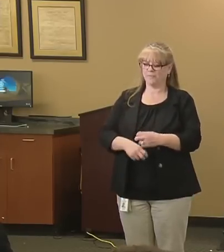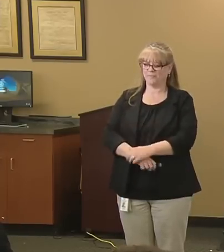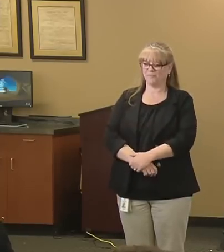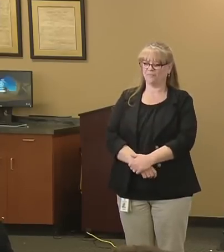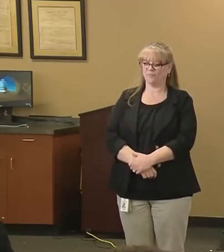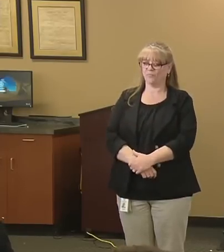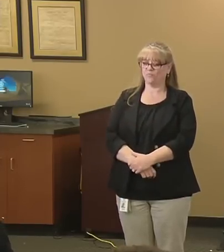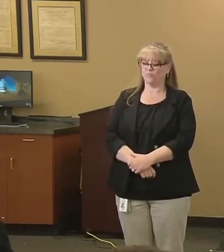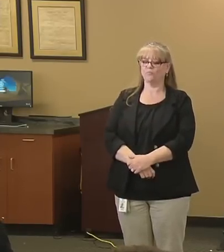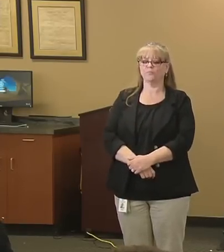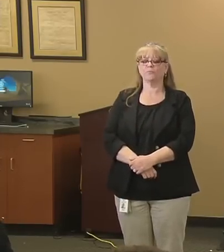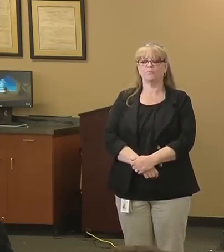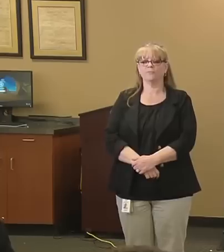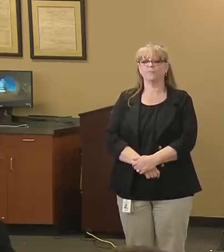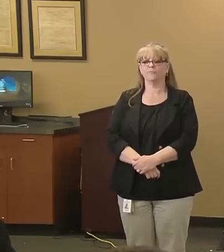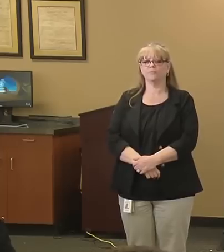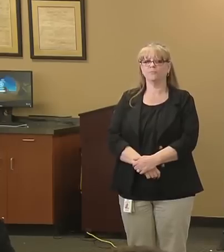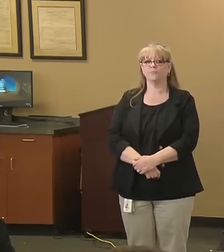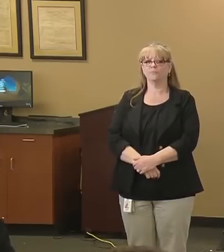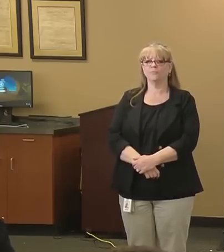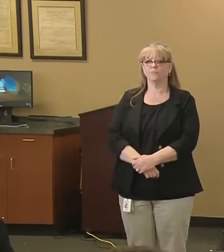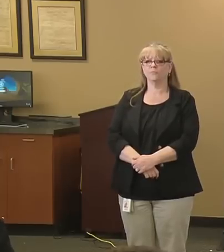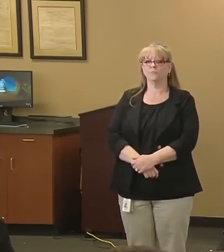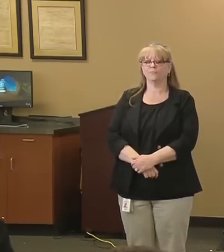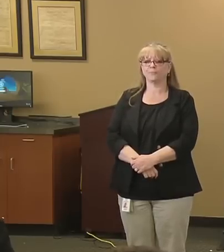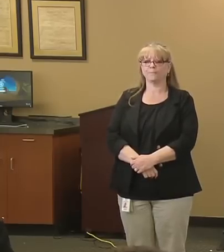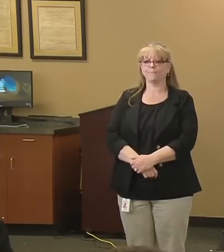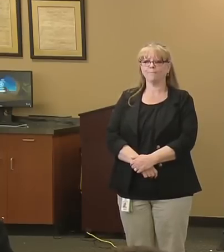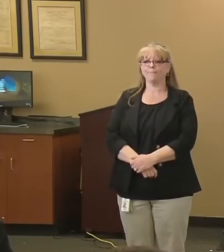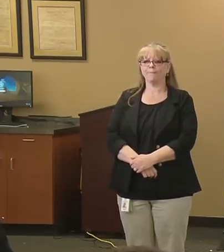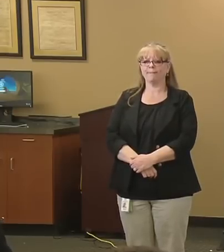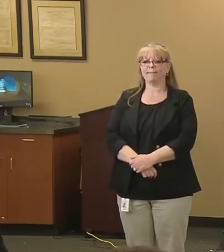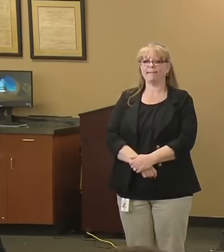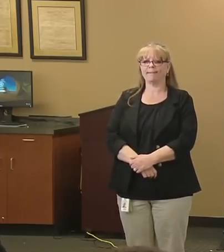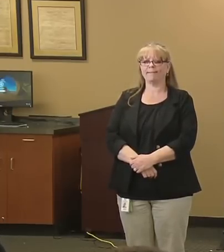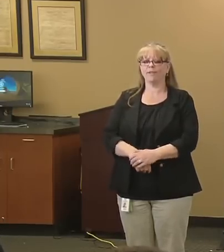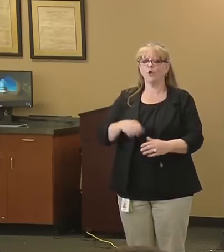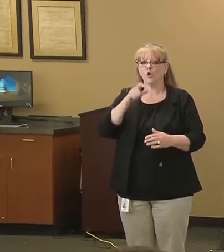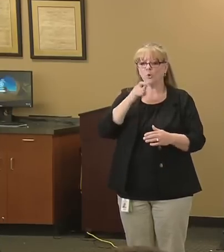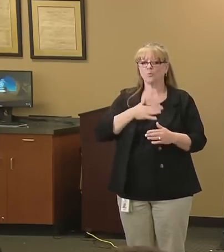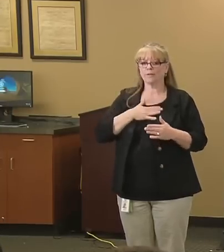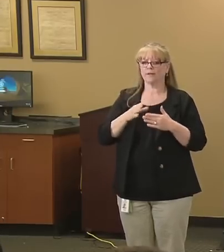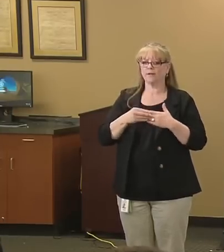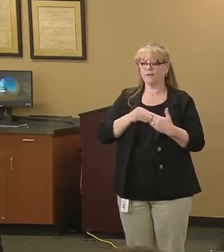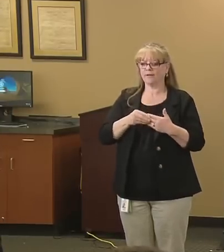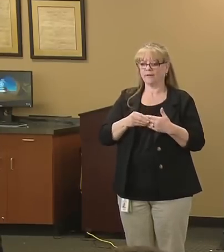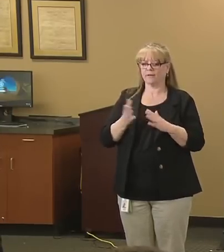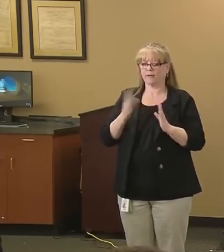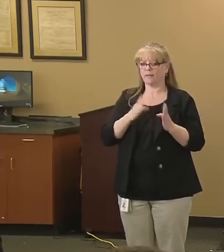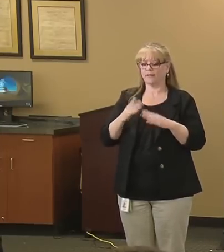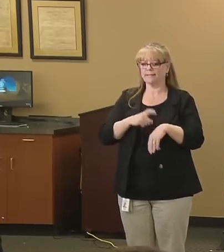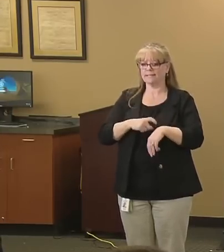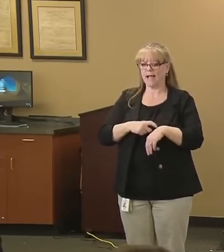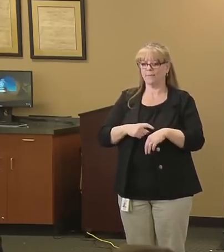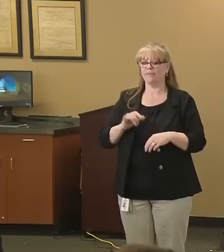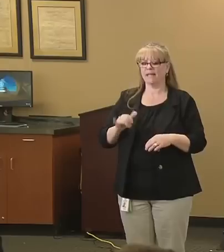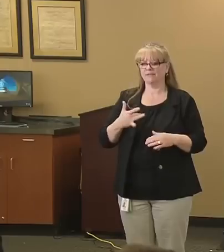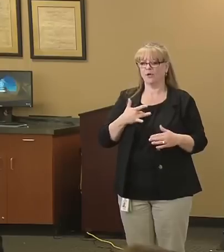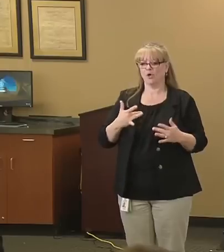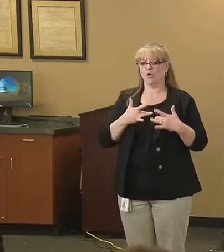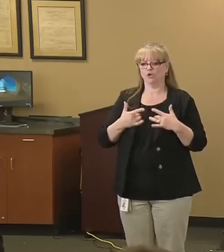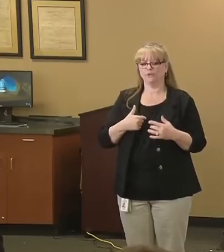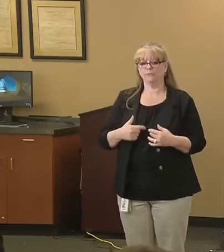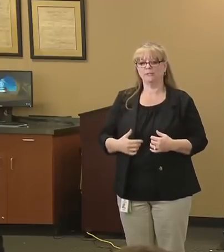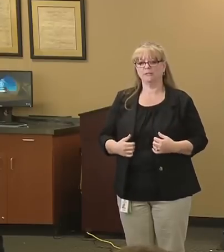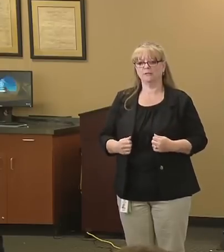Yeah, usually every station in town has their own cameras that are brought to these things. And there's multiple photojournalists